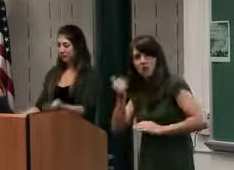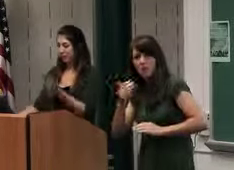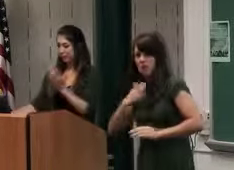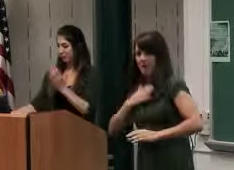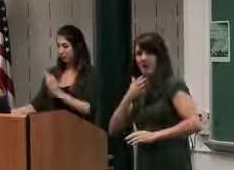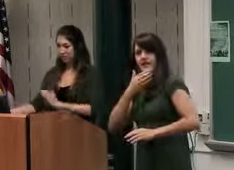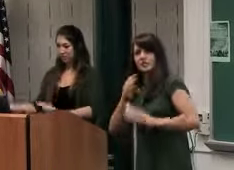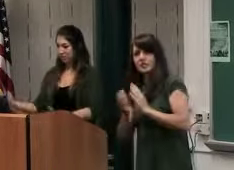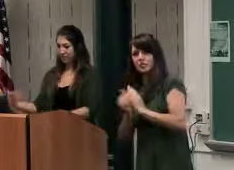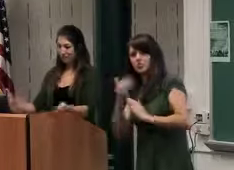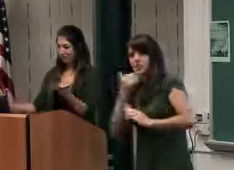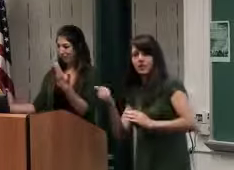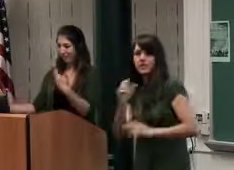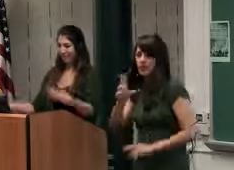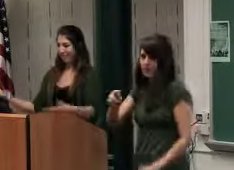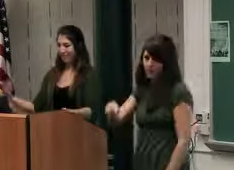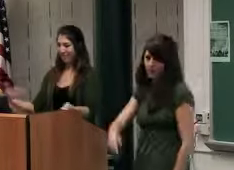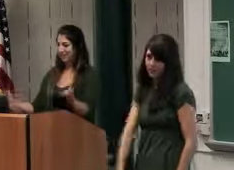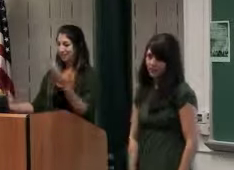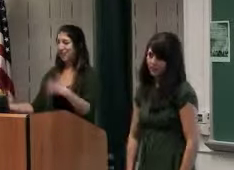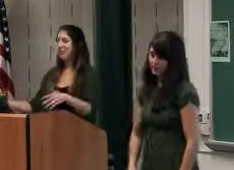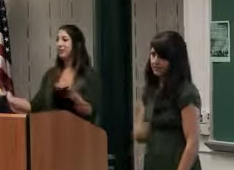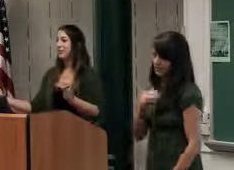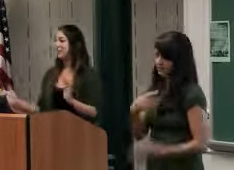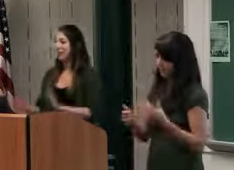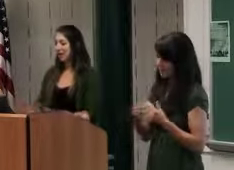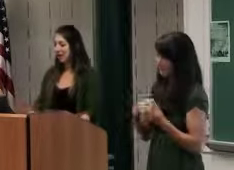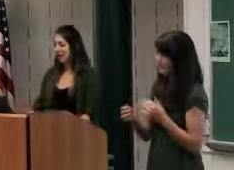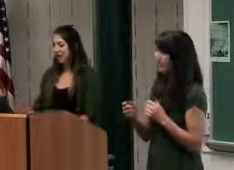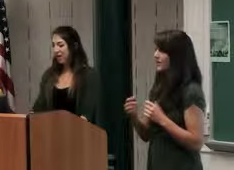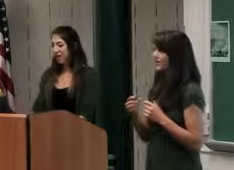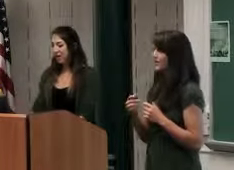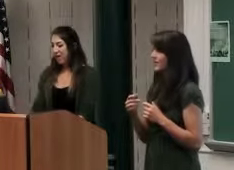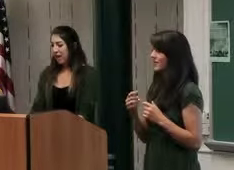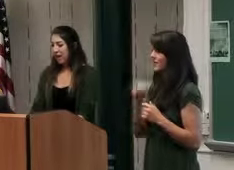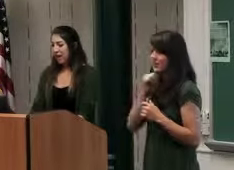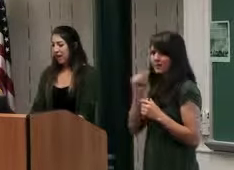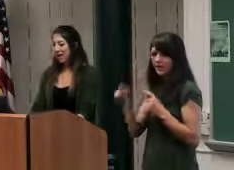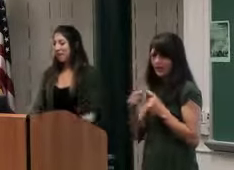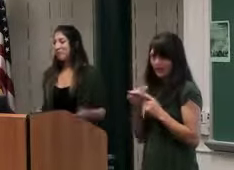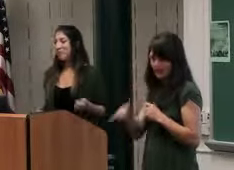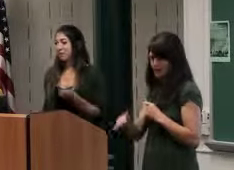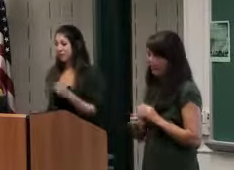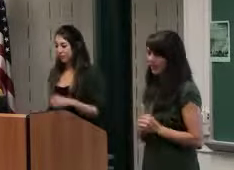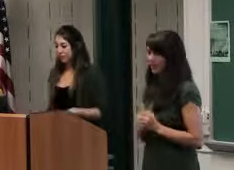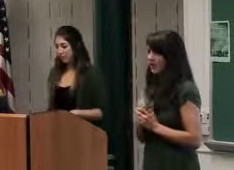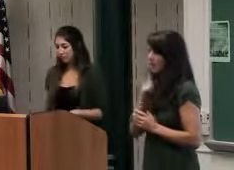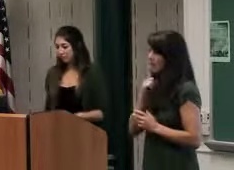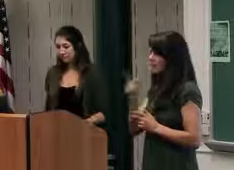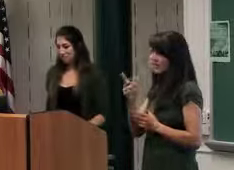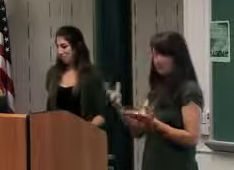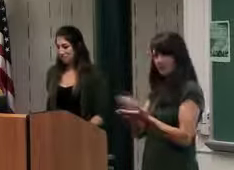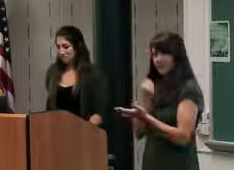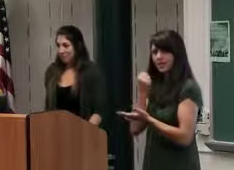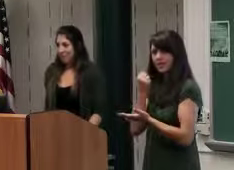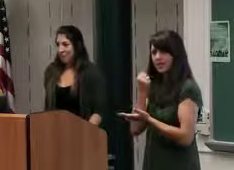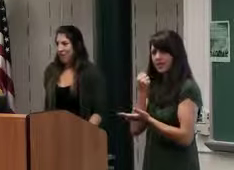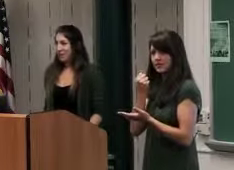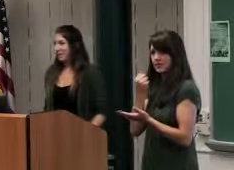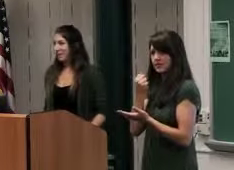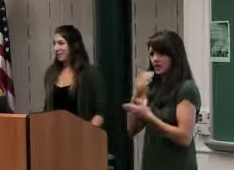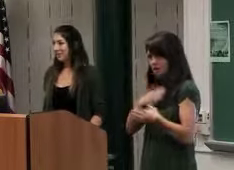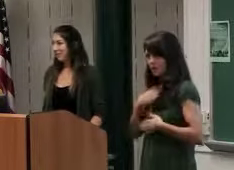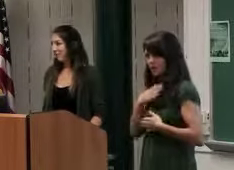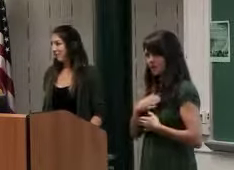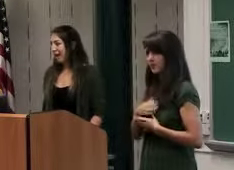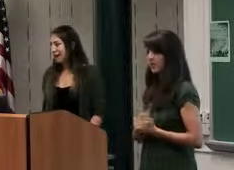can produce the best, whatever. It's not that. And make the most of it.